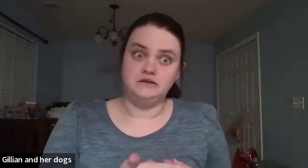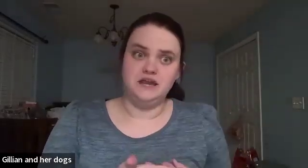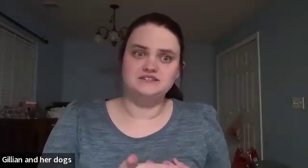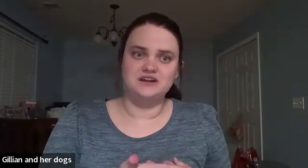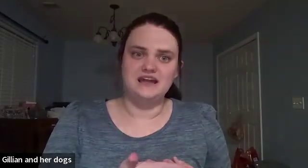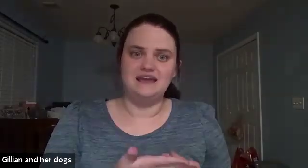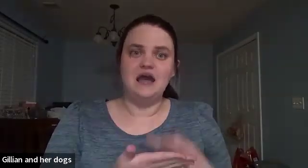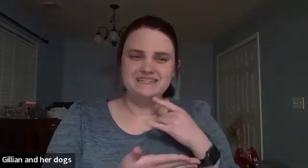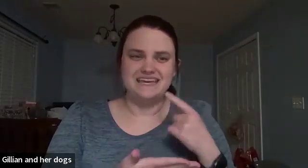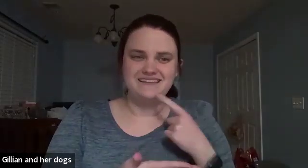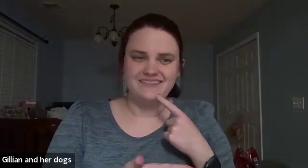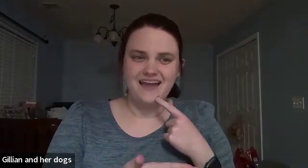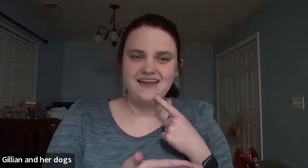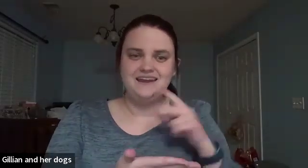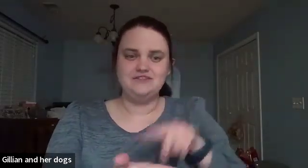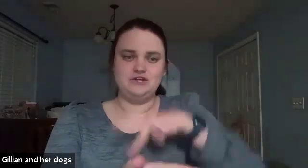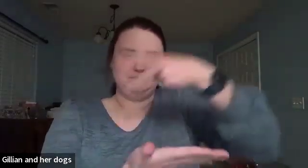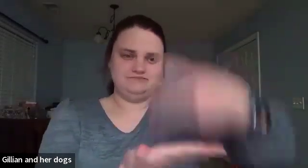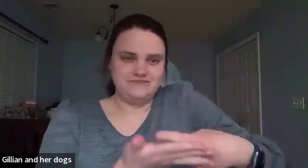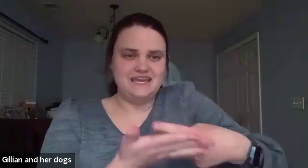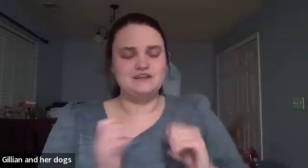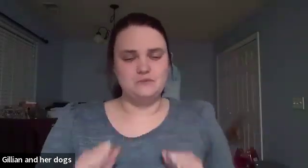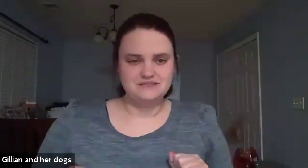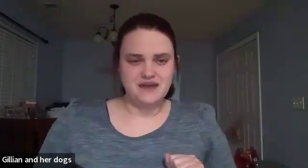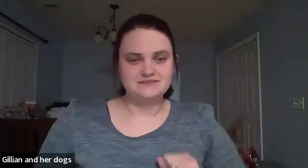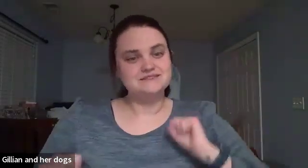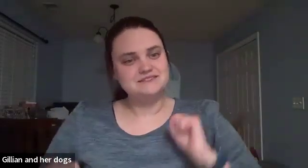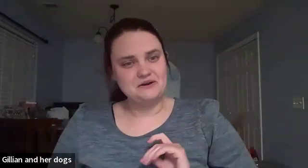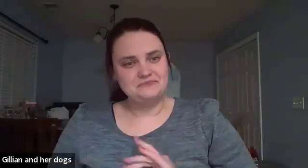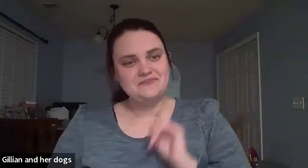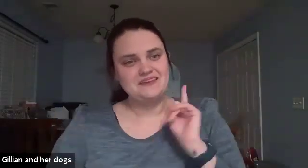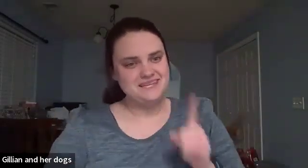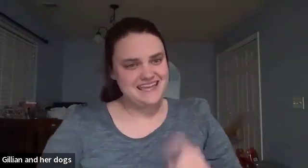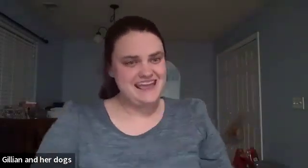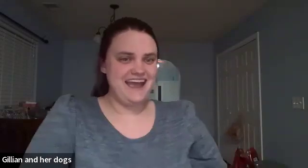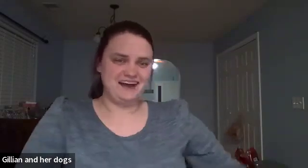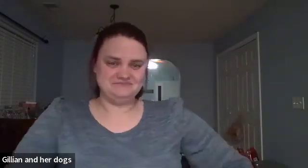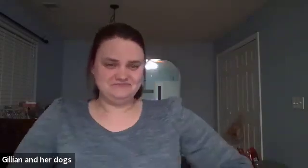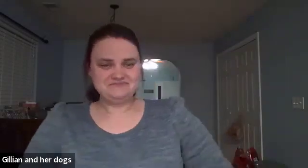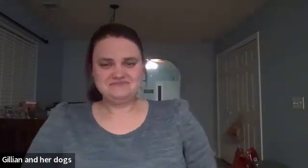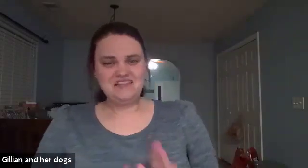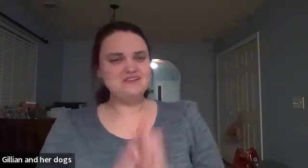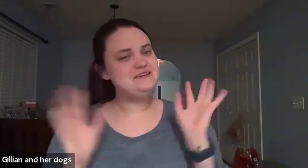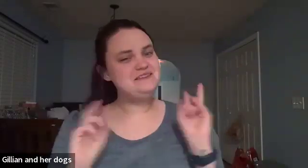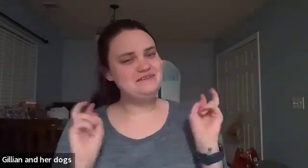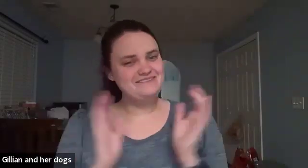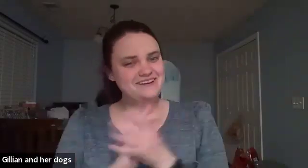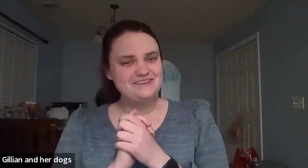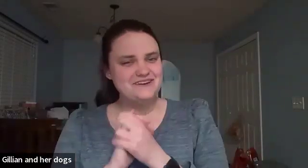fell yesterday. How we say it like that. There's ASL ways of that. So yeah, there's my little rant, my little